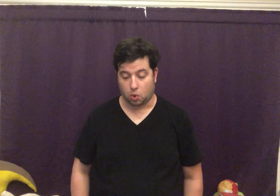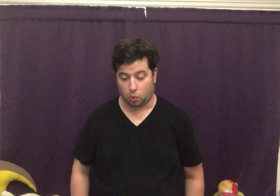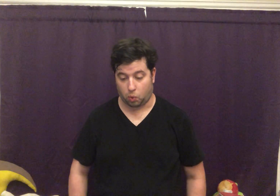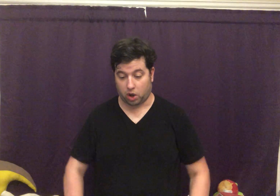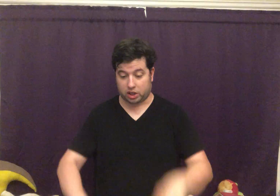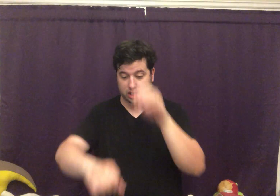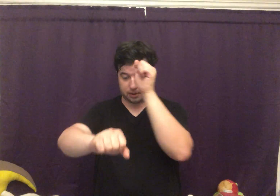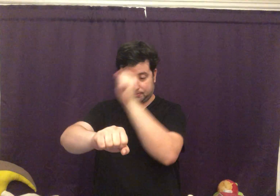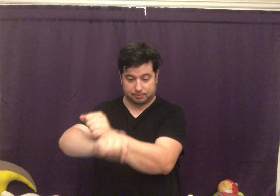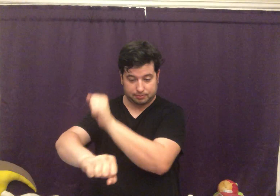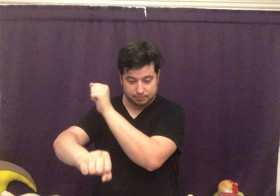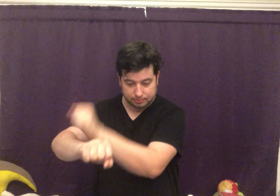Work.